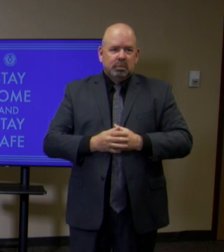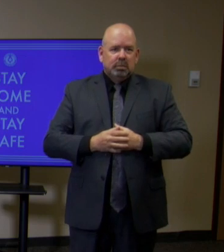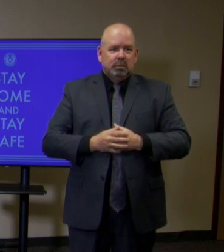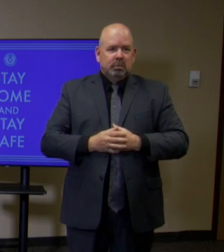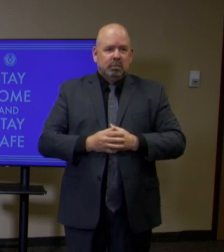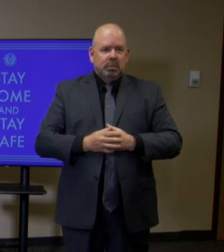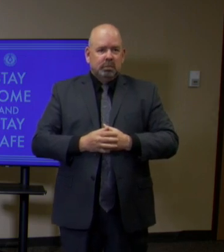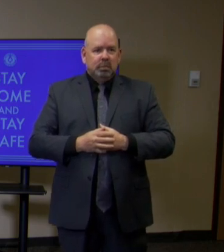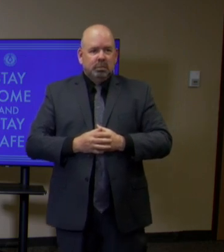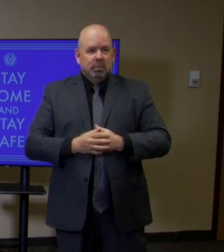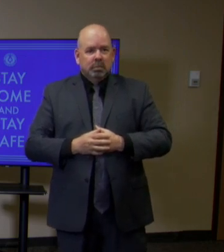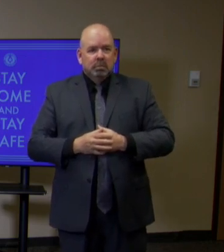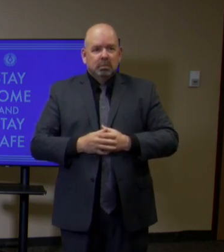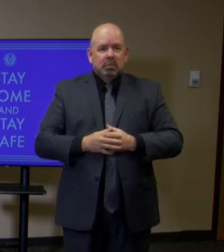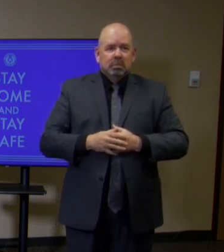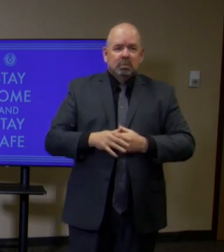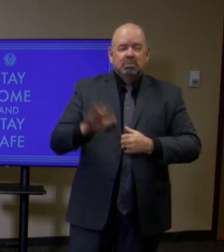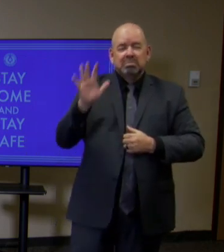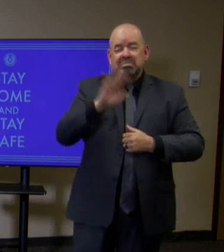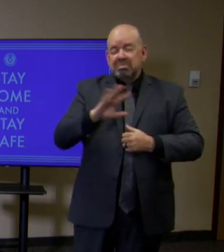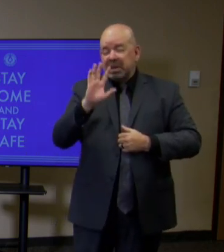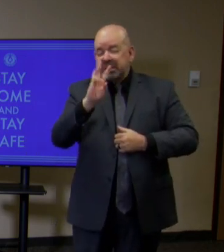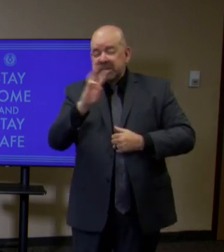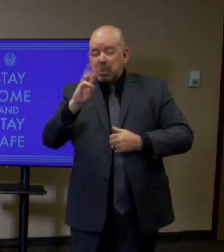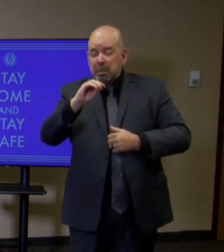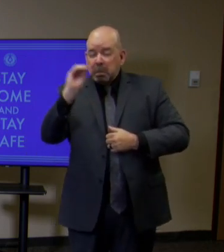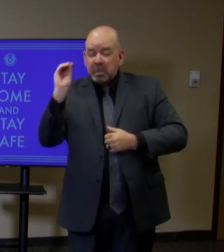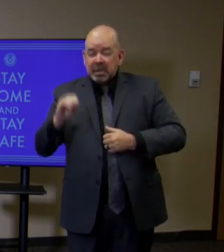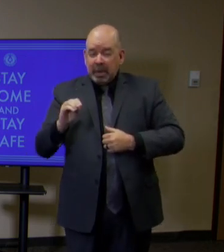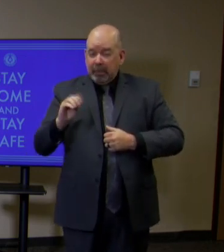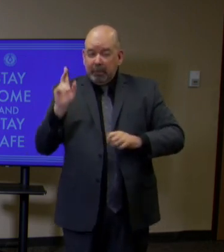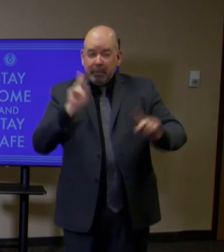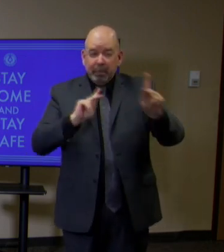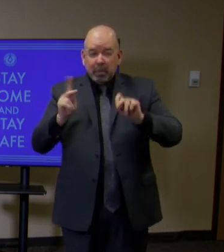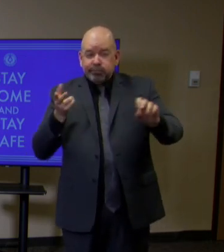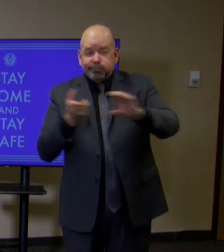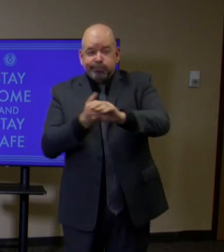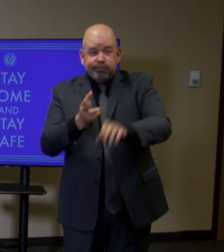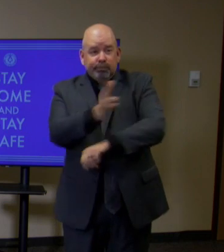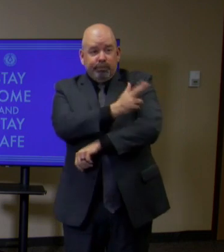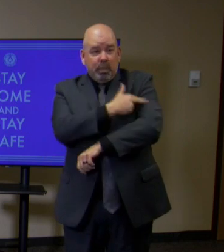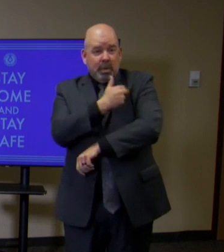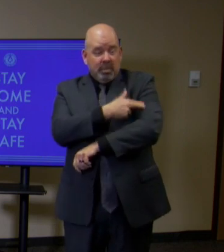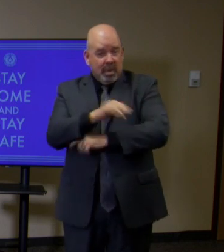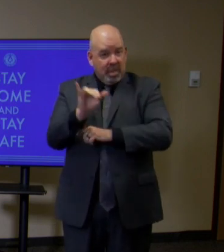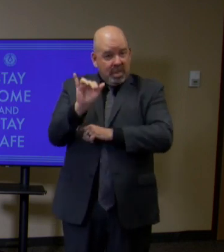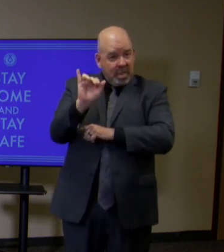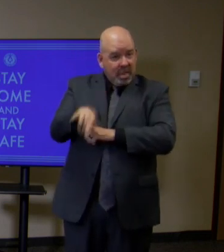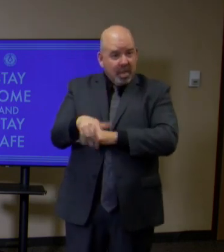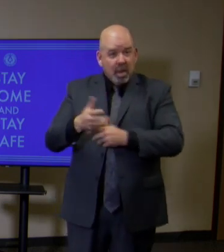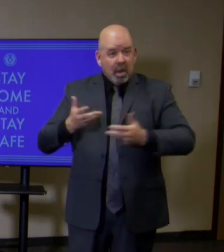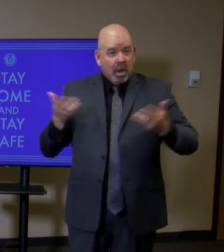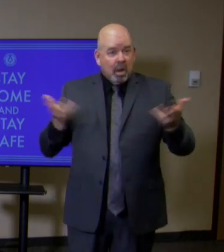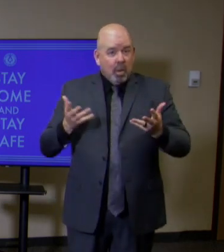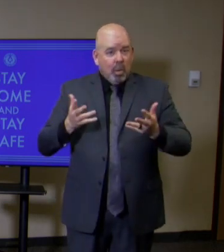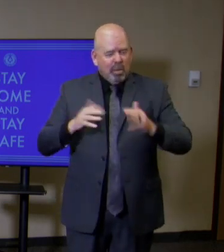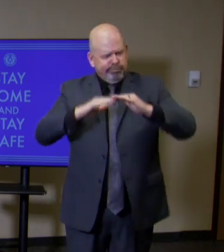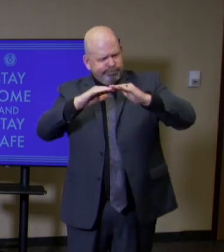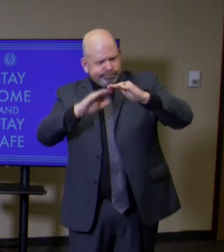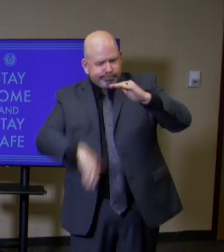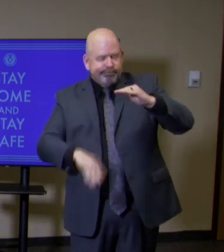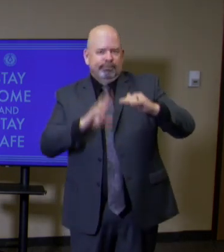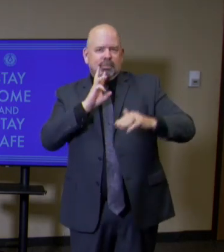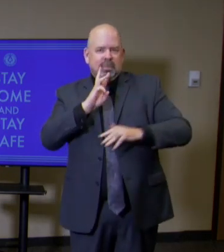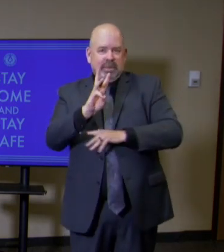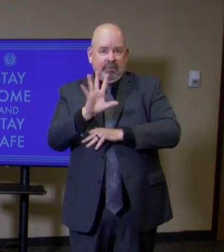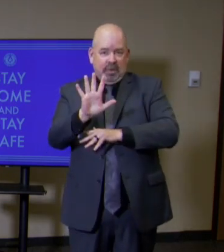who have been hospitalized are actually under the age of 65. Although about 40% of our deaths